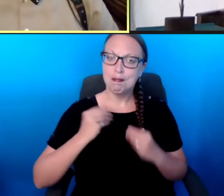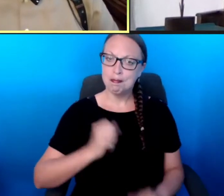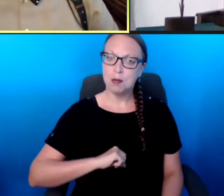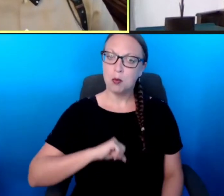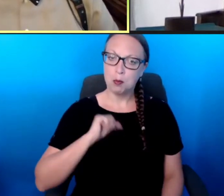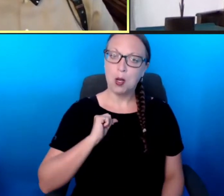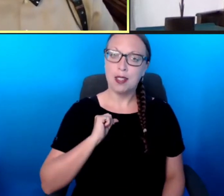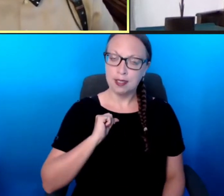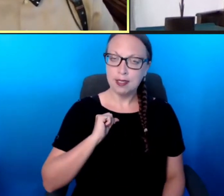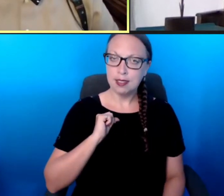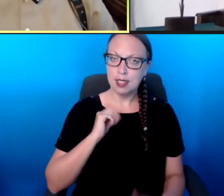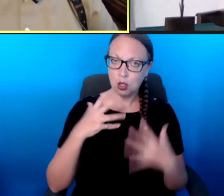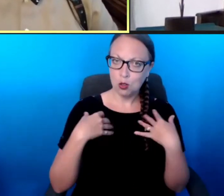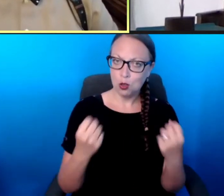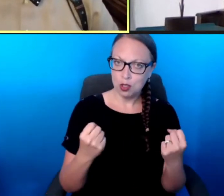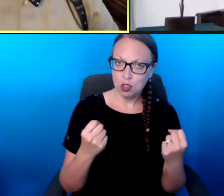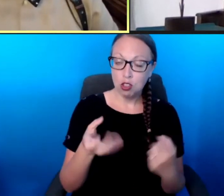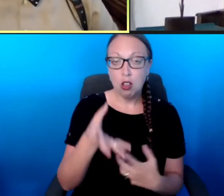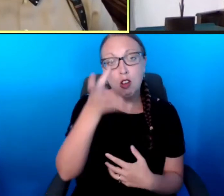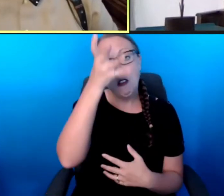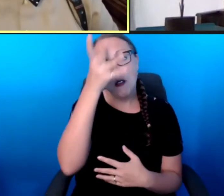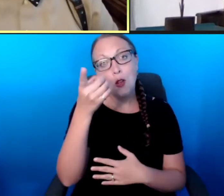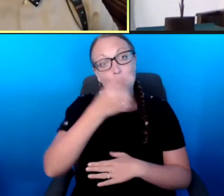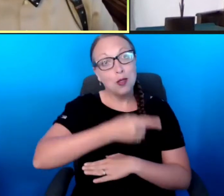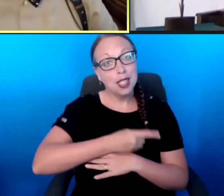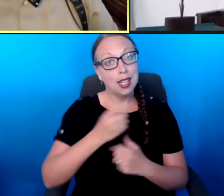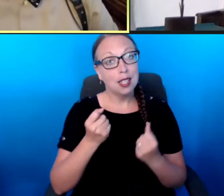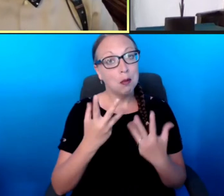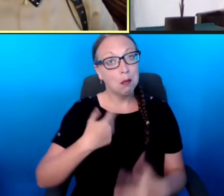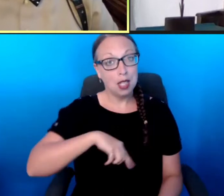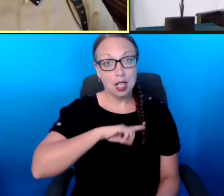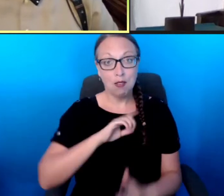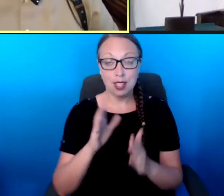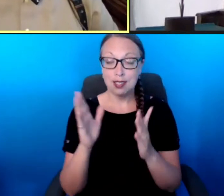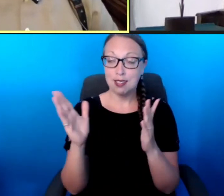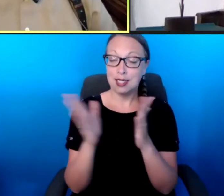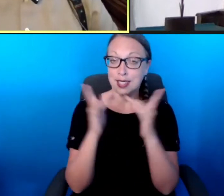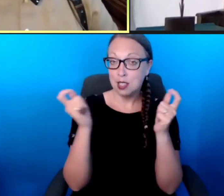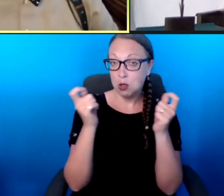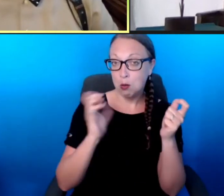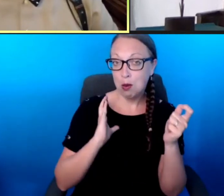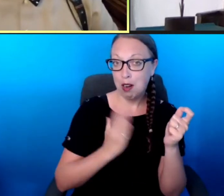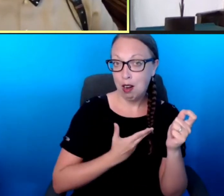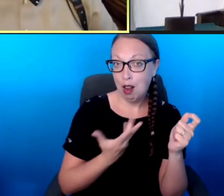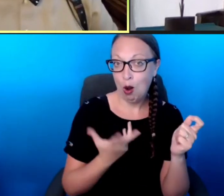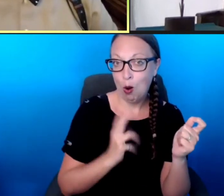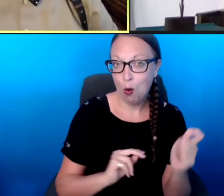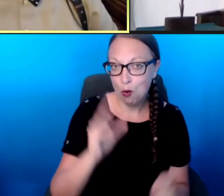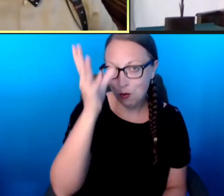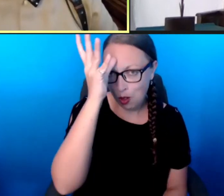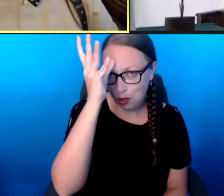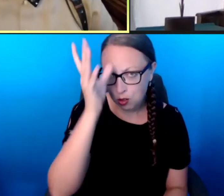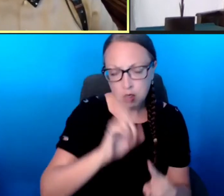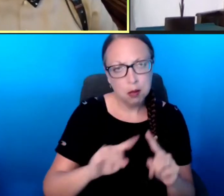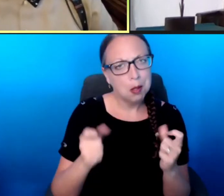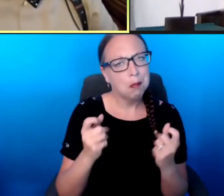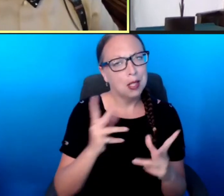Father's Day is a day that many of us celebrate our fathers, and many of us dislike because of